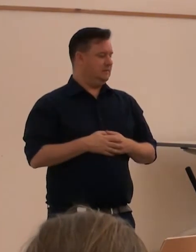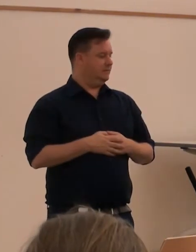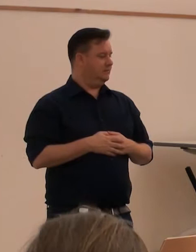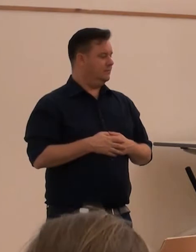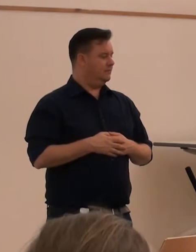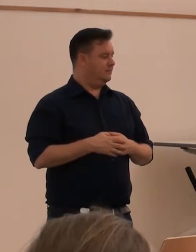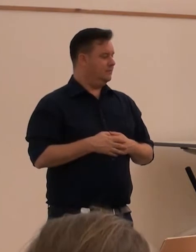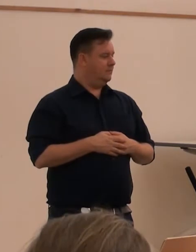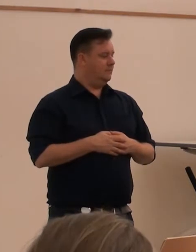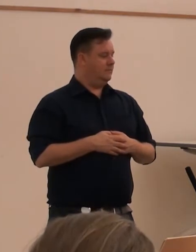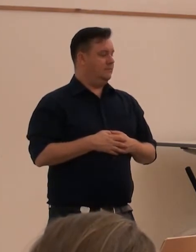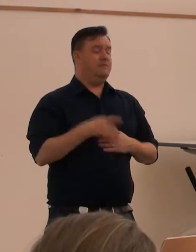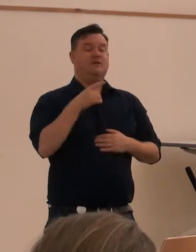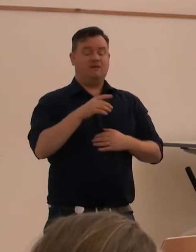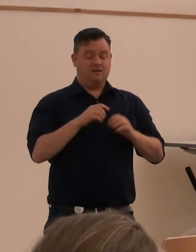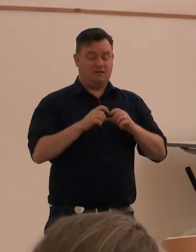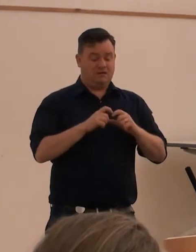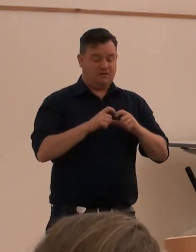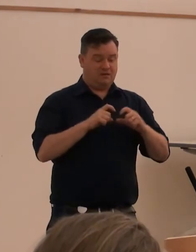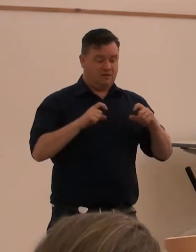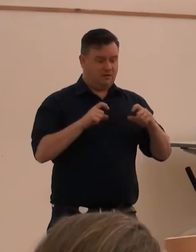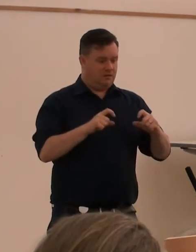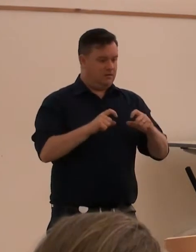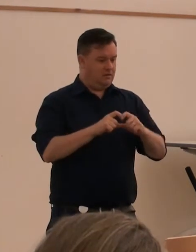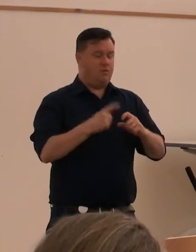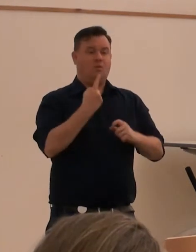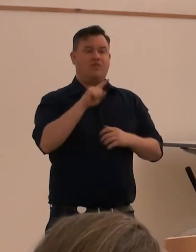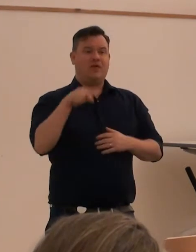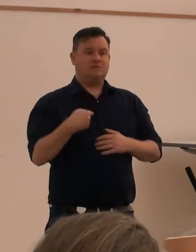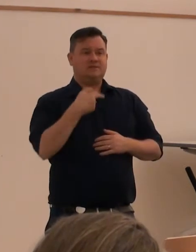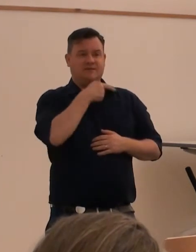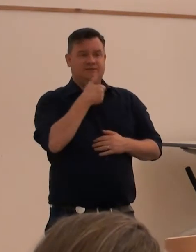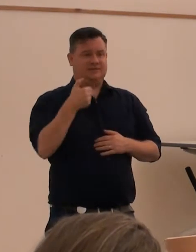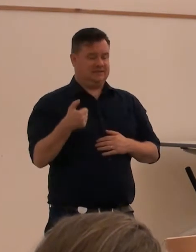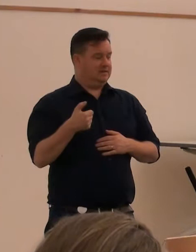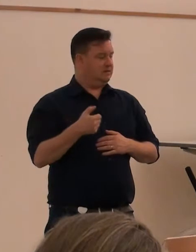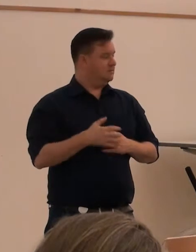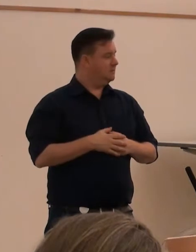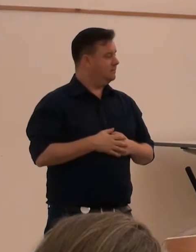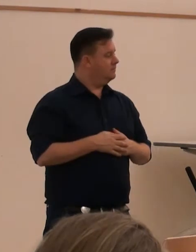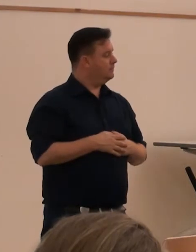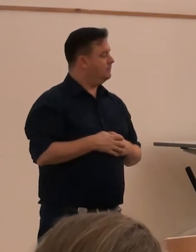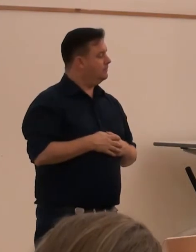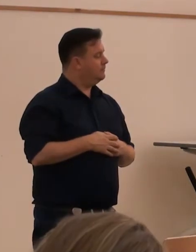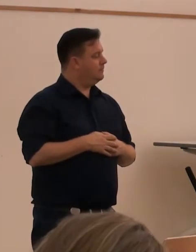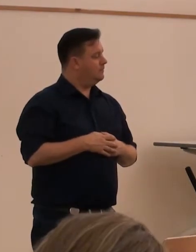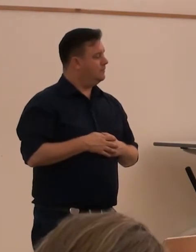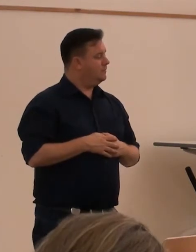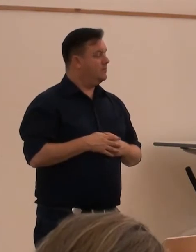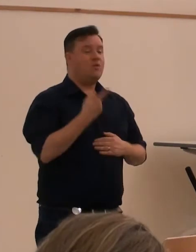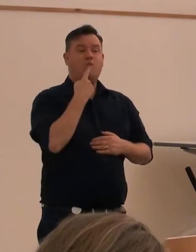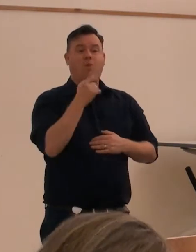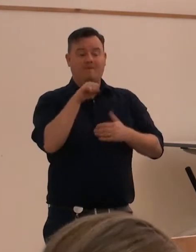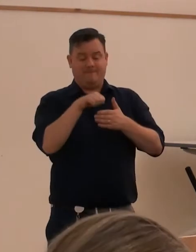This is made from 1,760 red charity photographs. When I wanted to price these, there was only one place to buy them